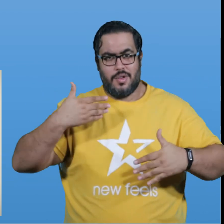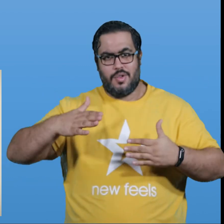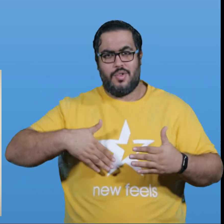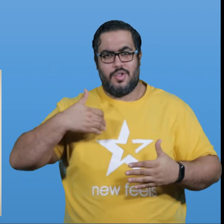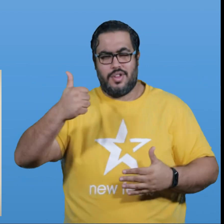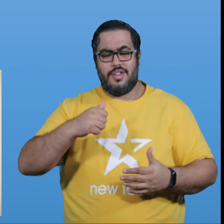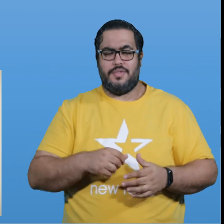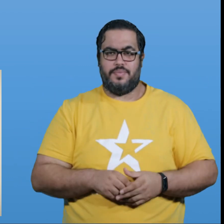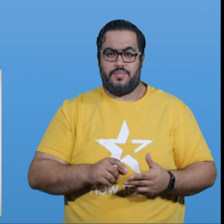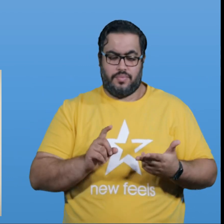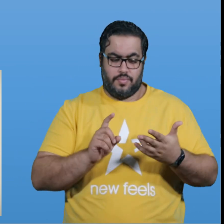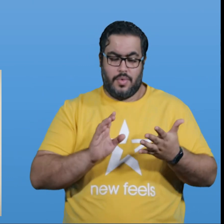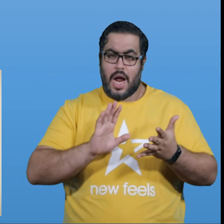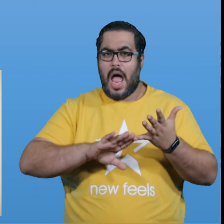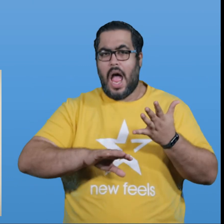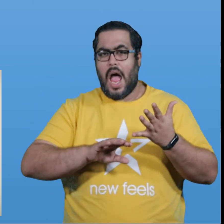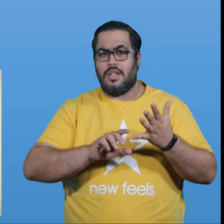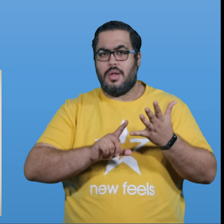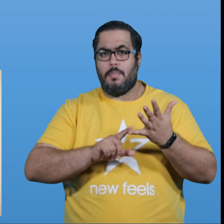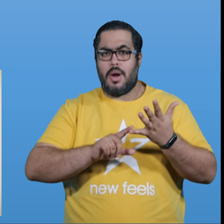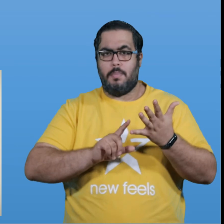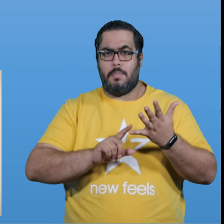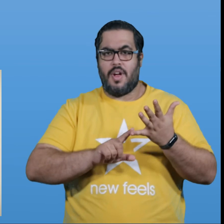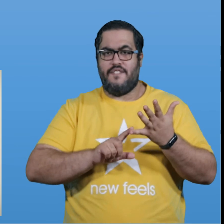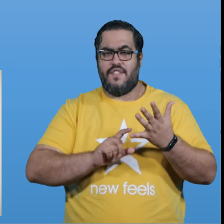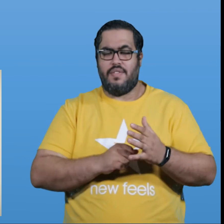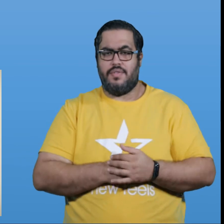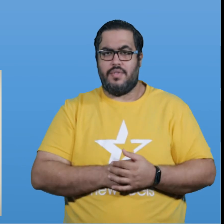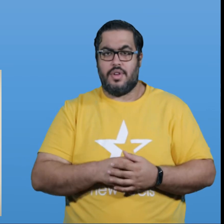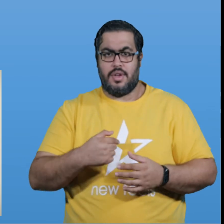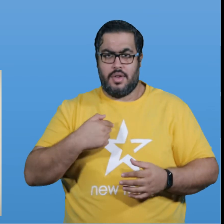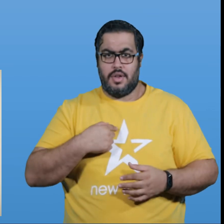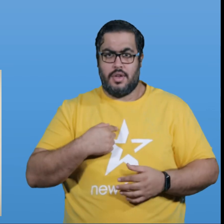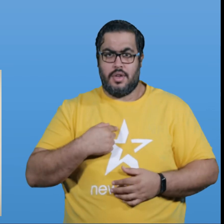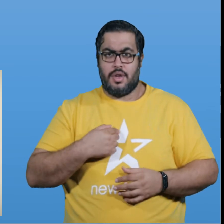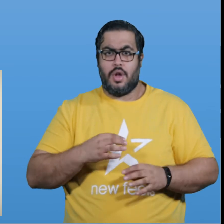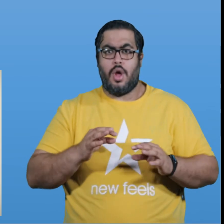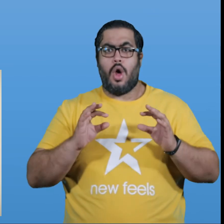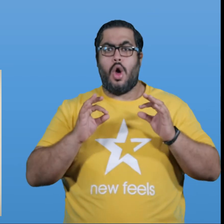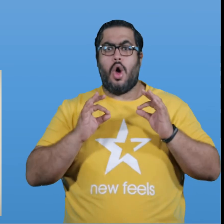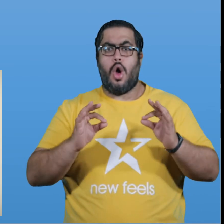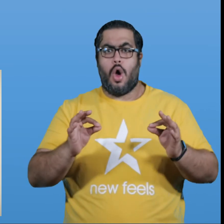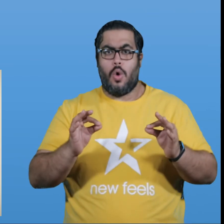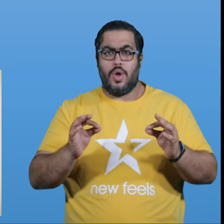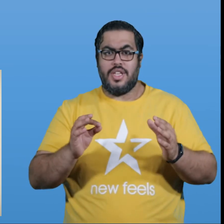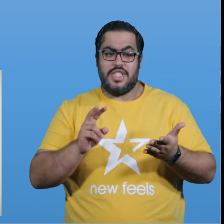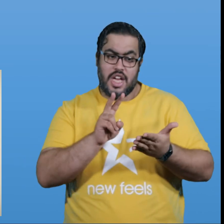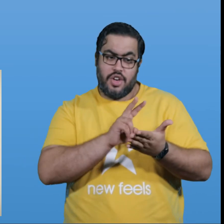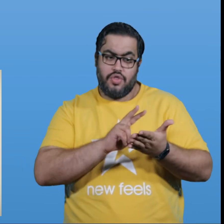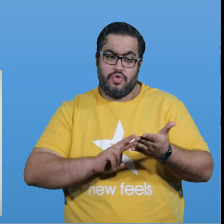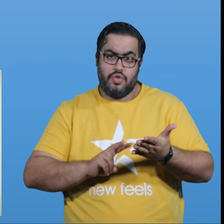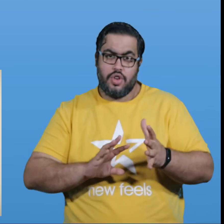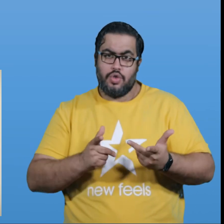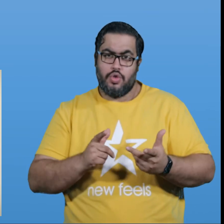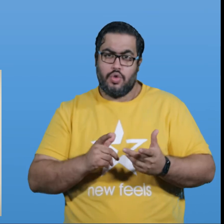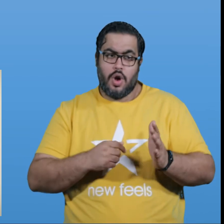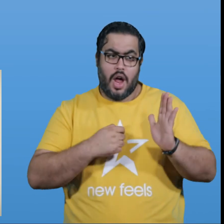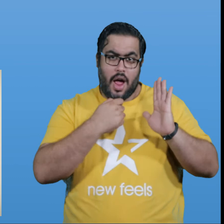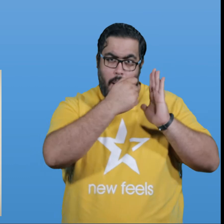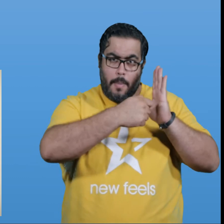watch them at the cinema. We've all done this before going to watch a movie, right? Because we want to make sure that this new movie